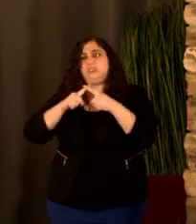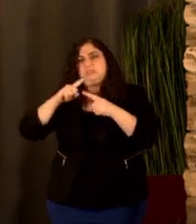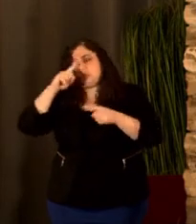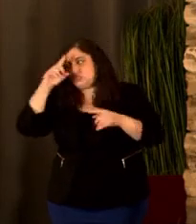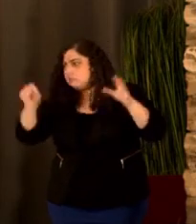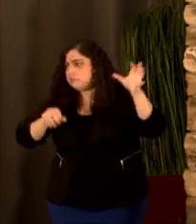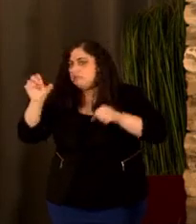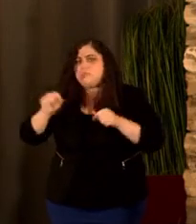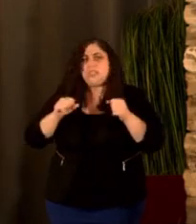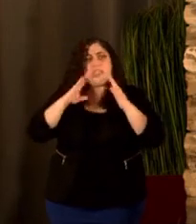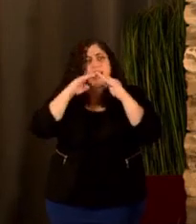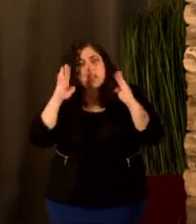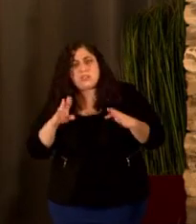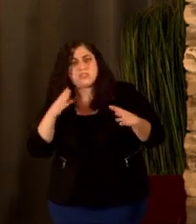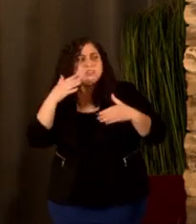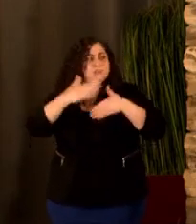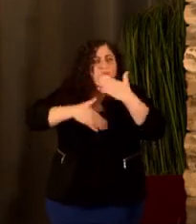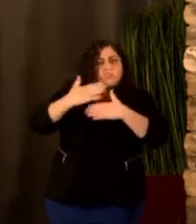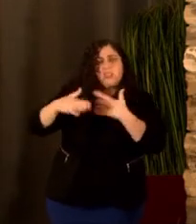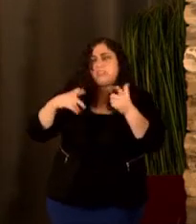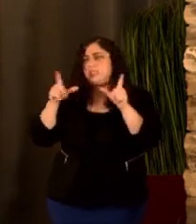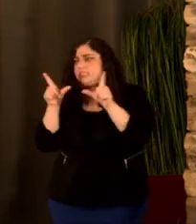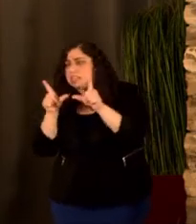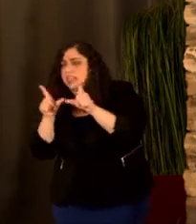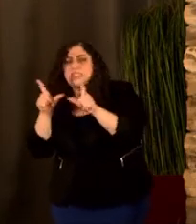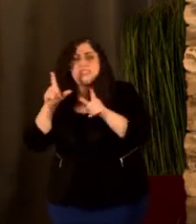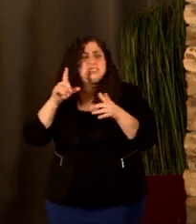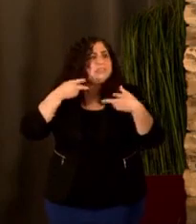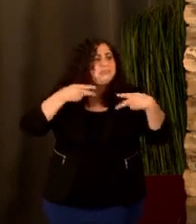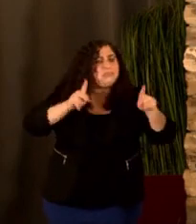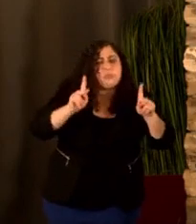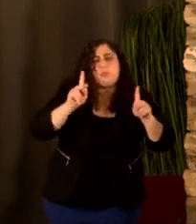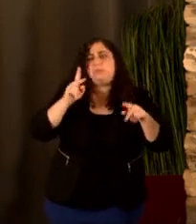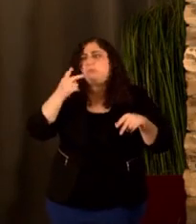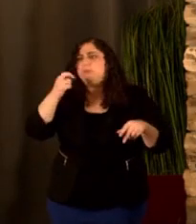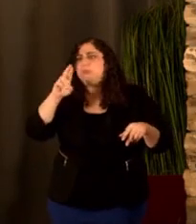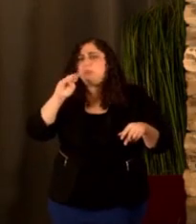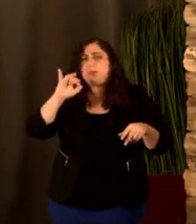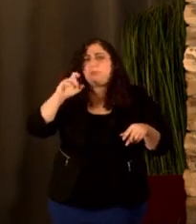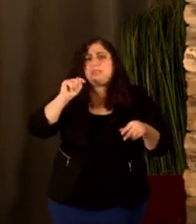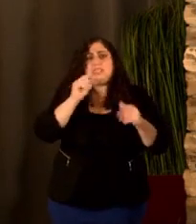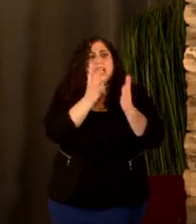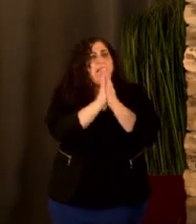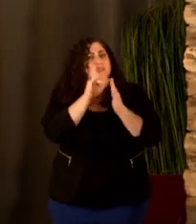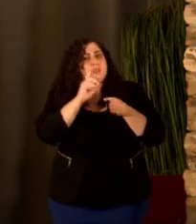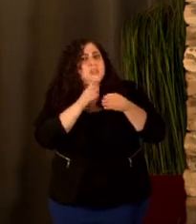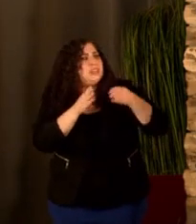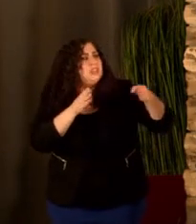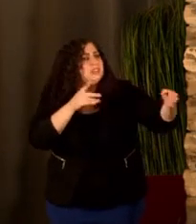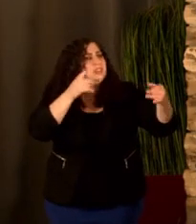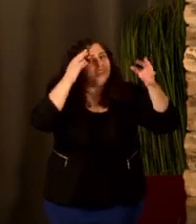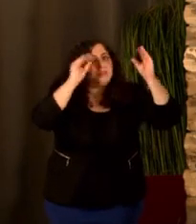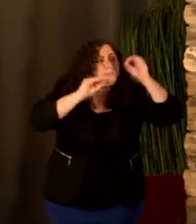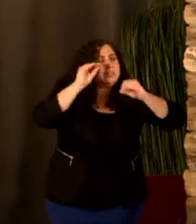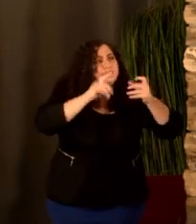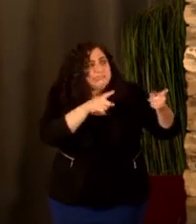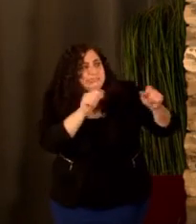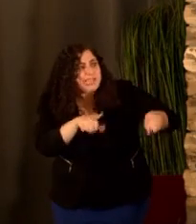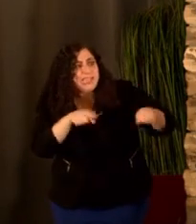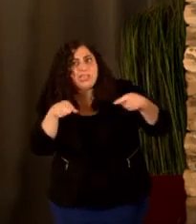process the permits, neighborhood input, neighborhood opposition, issues related to just furnishing